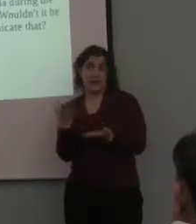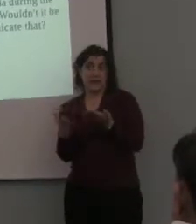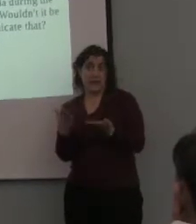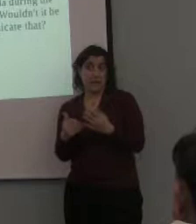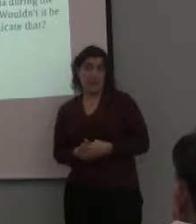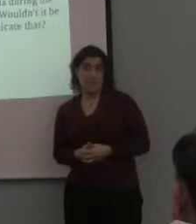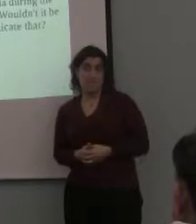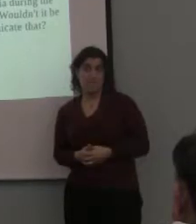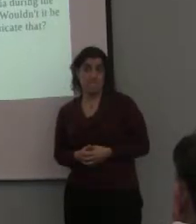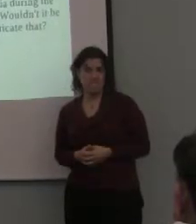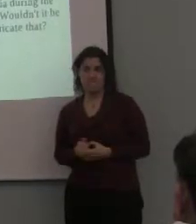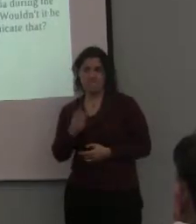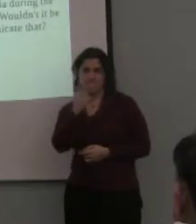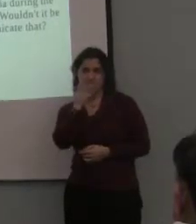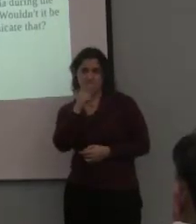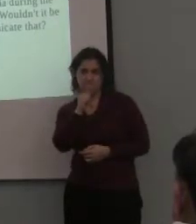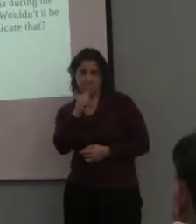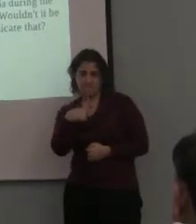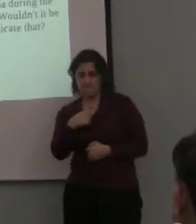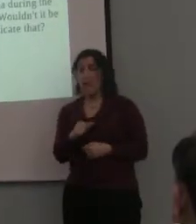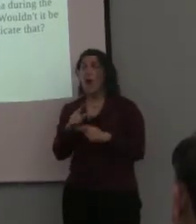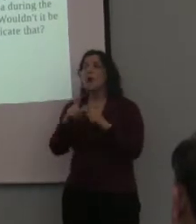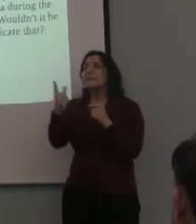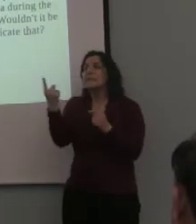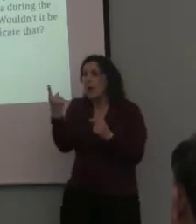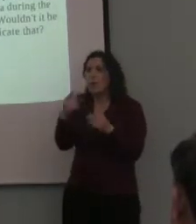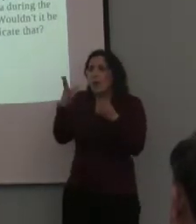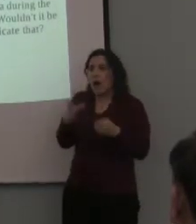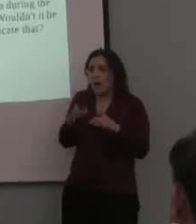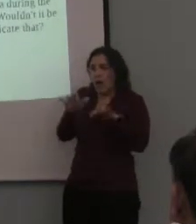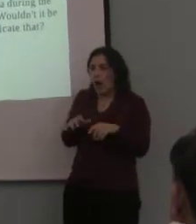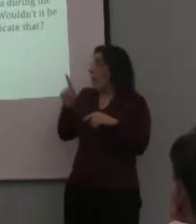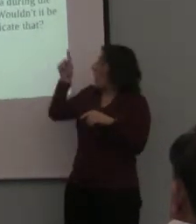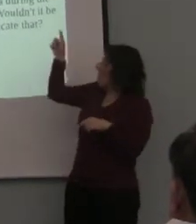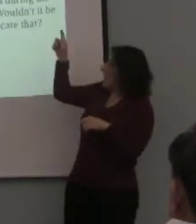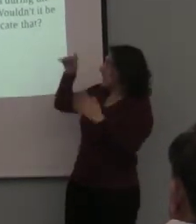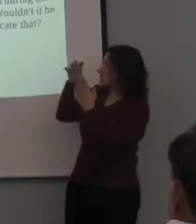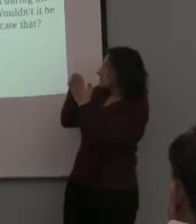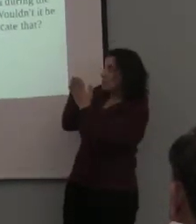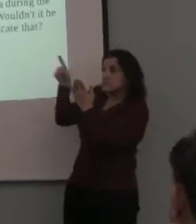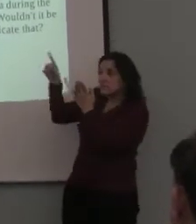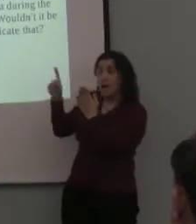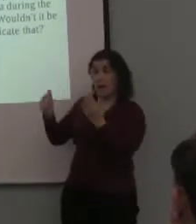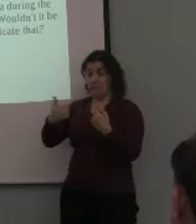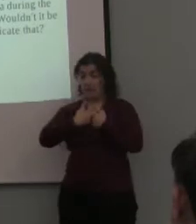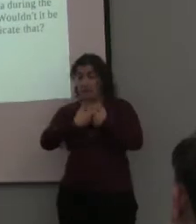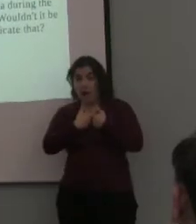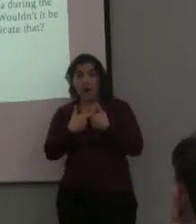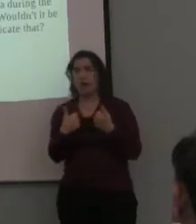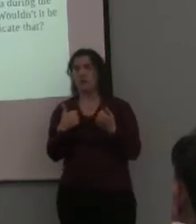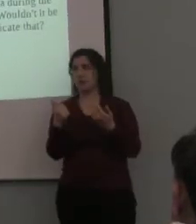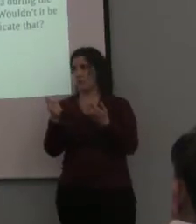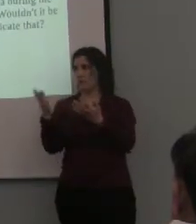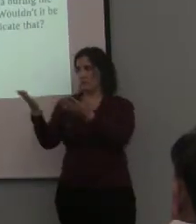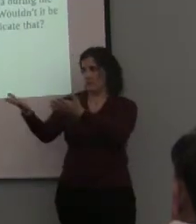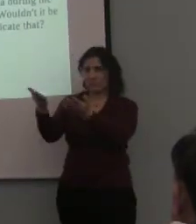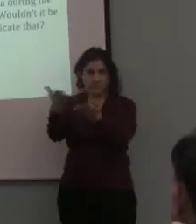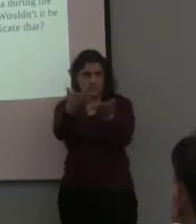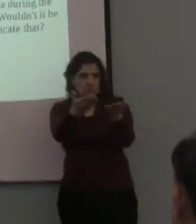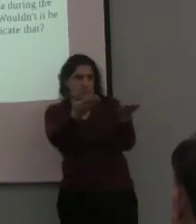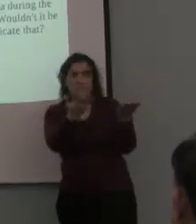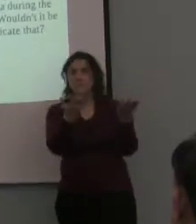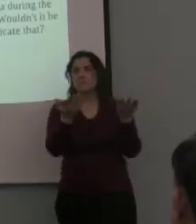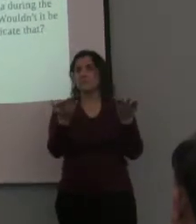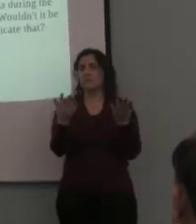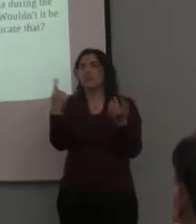few seconds. But whoever entered this data in, whether it was me, whether it was you, whether